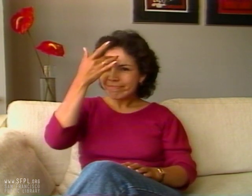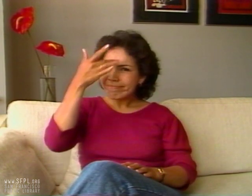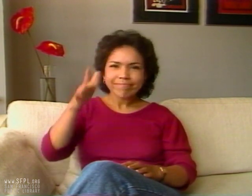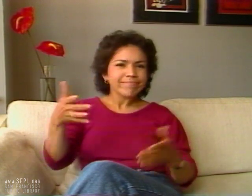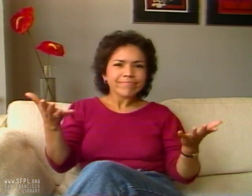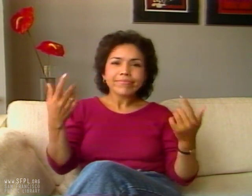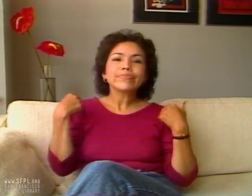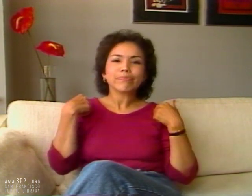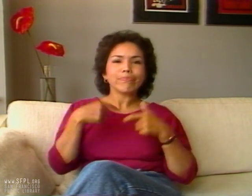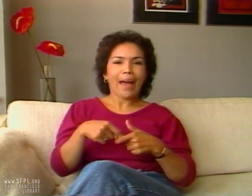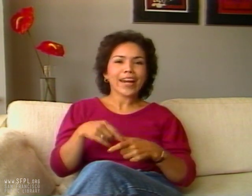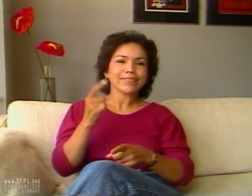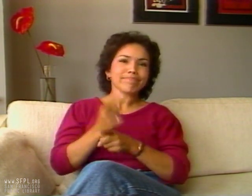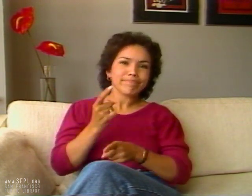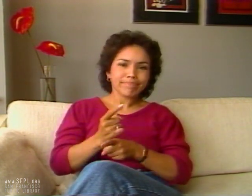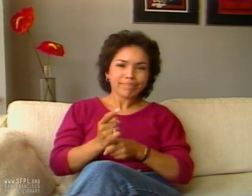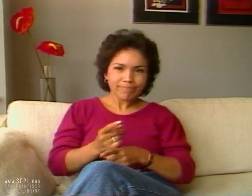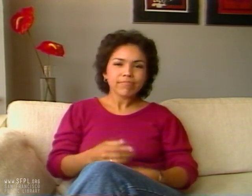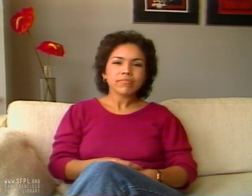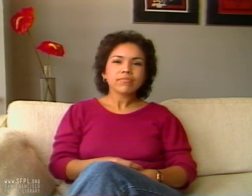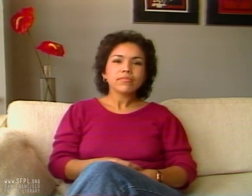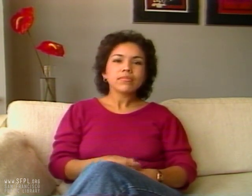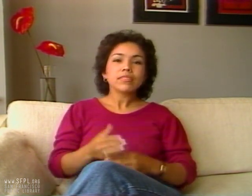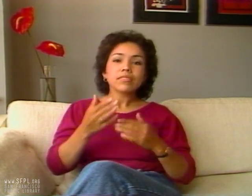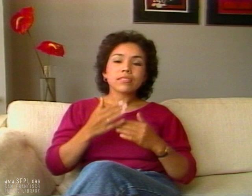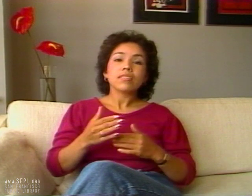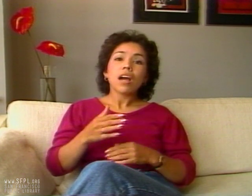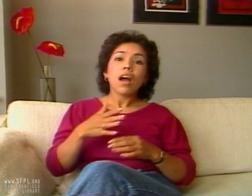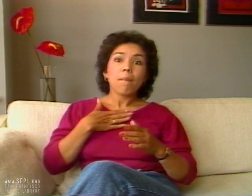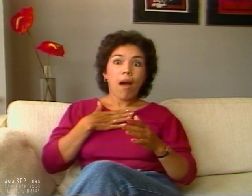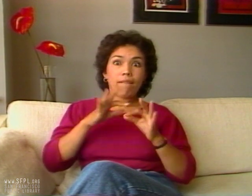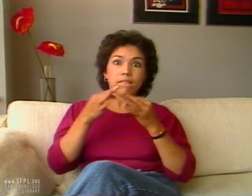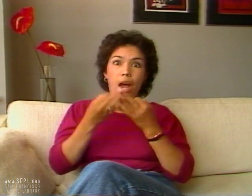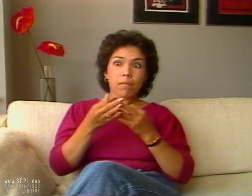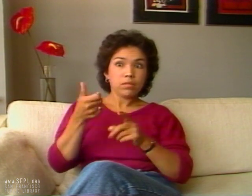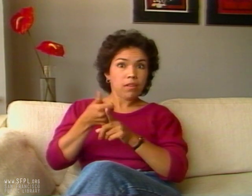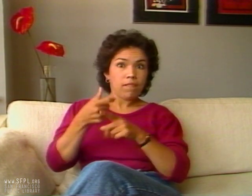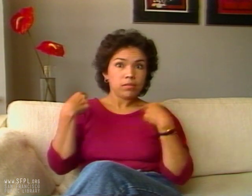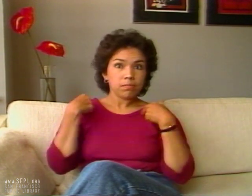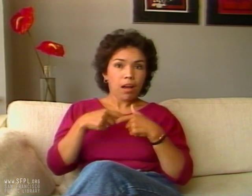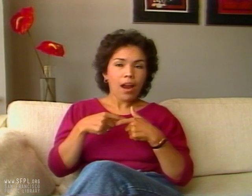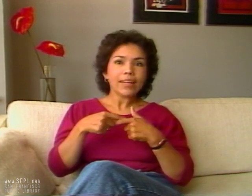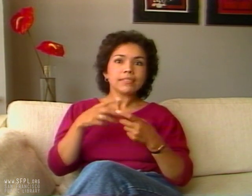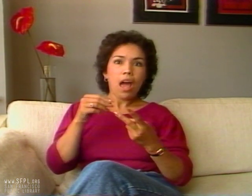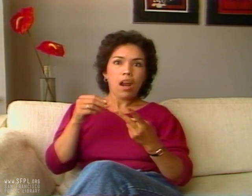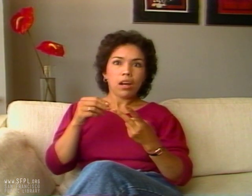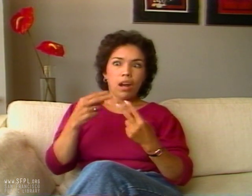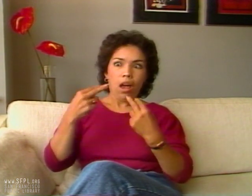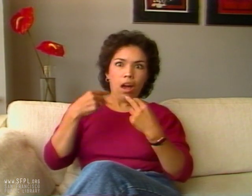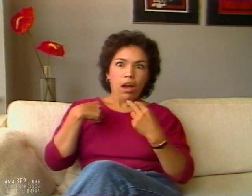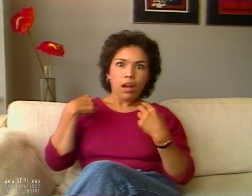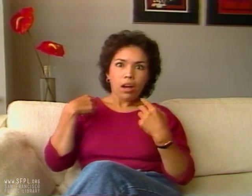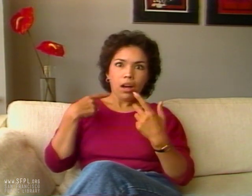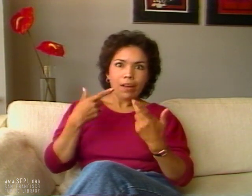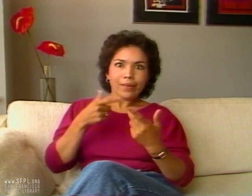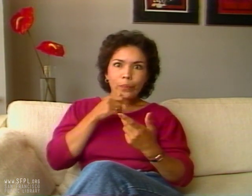was placed in the remedial class not because I was deaf, but because I was Hispanic. My Hispanic family thought, oh no, female and